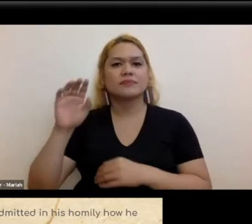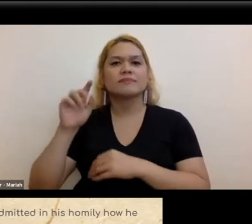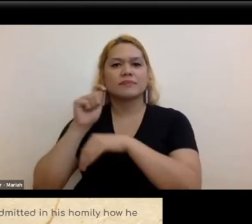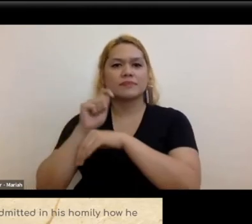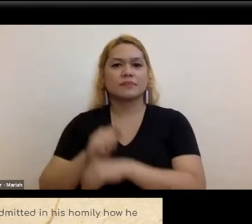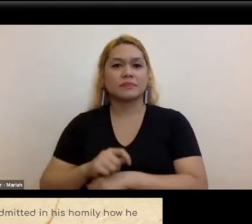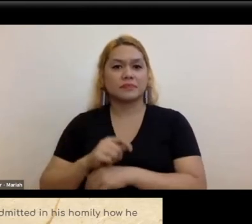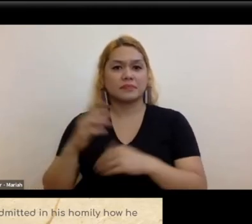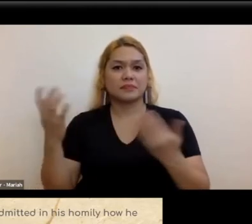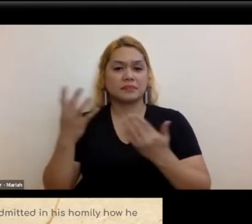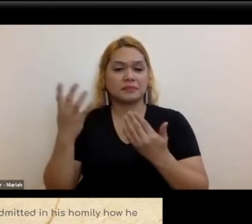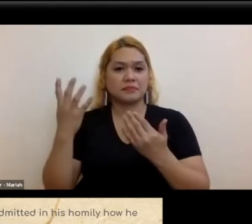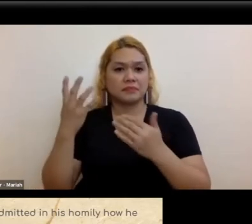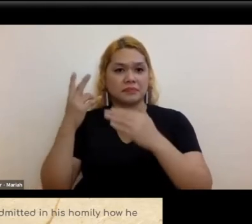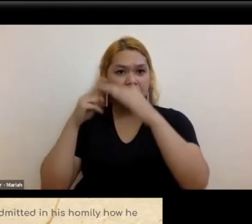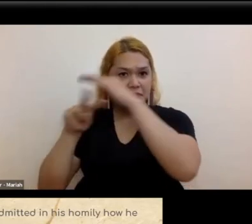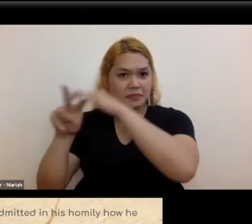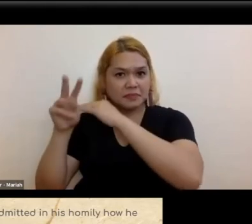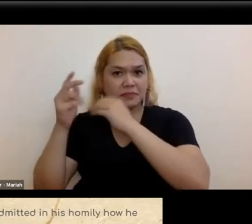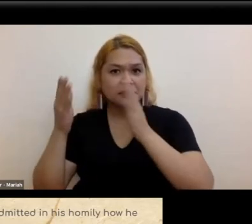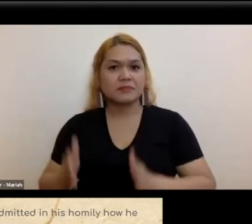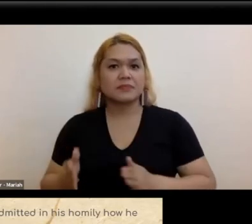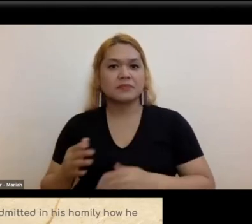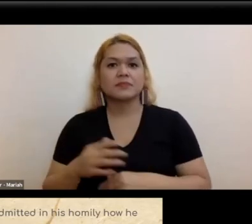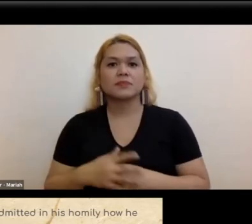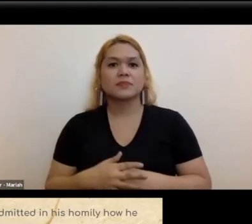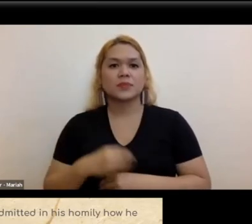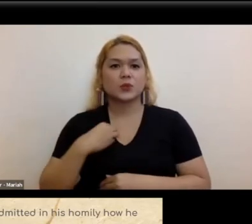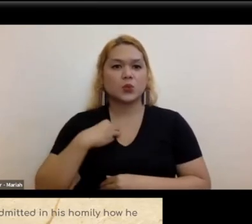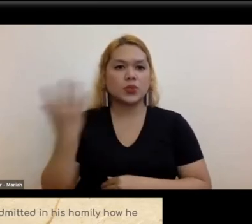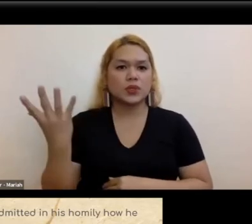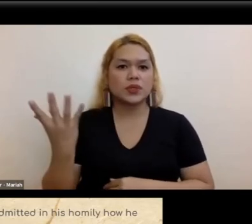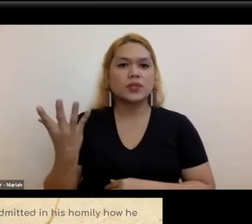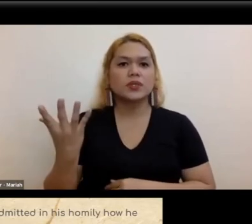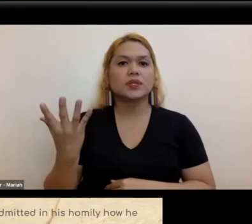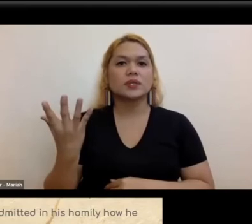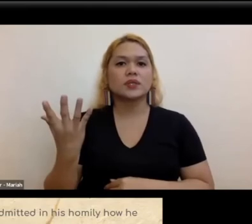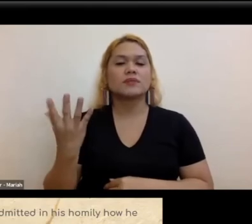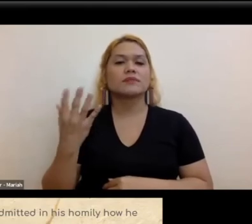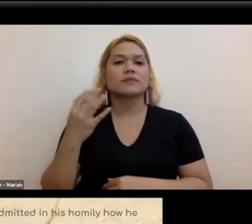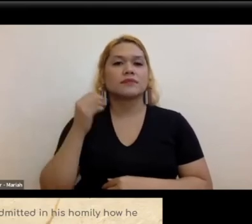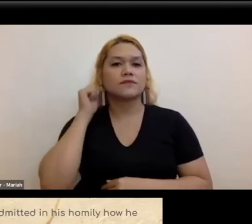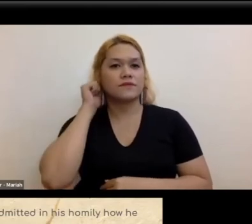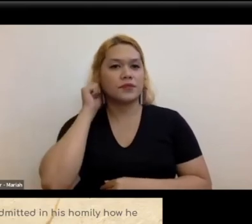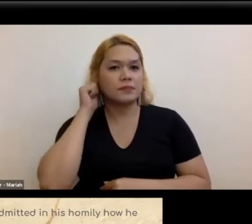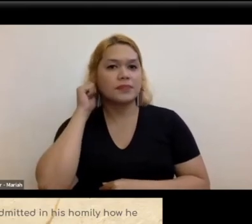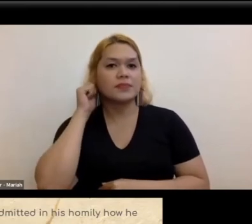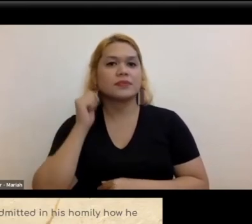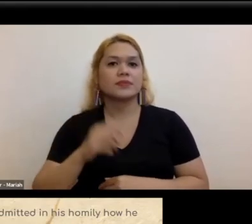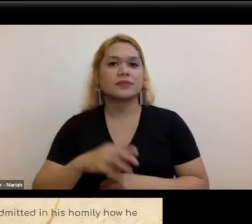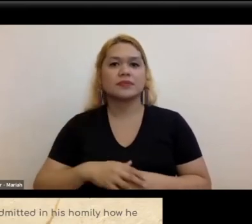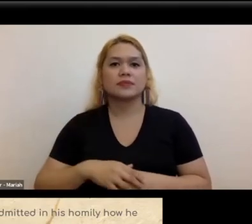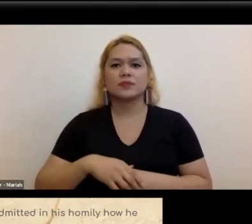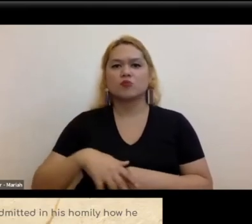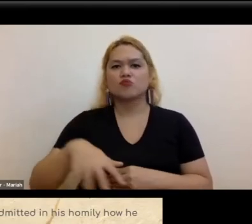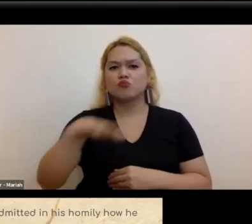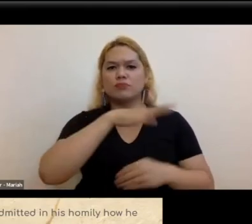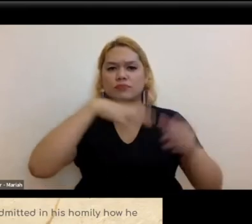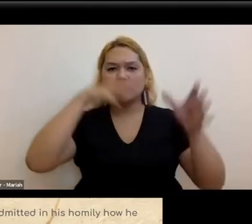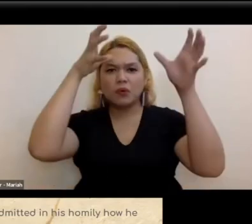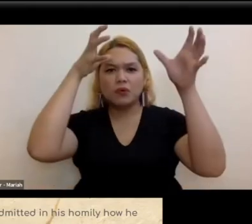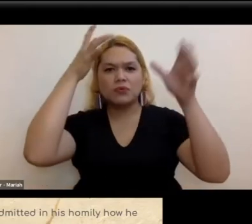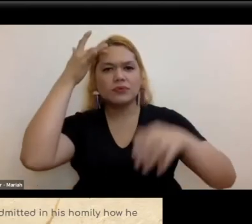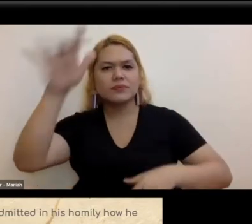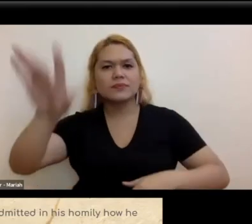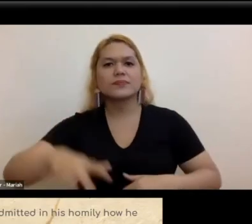unassuming white schoolgirls. The smart ones know when to sacrifice privacy for Our Lady's